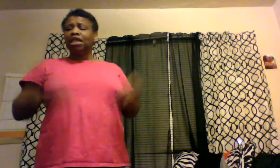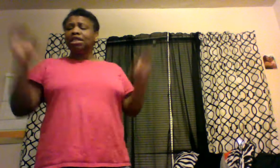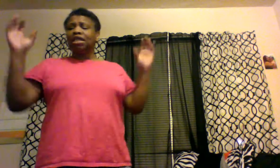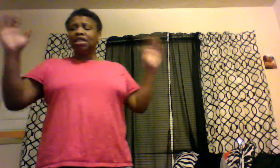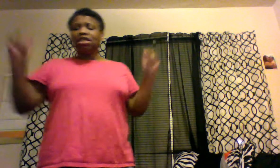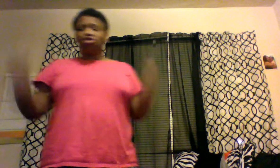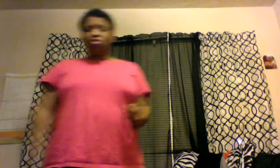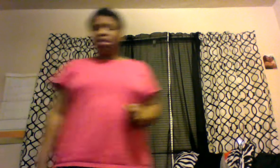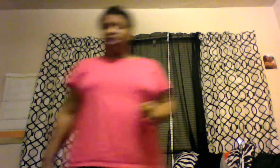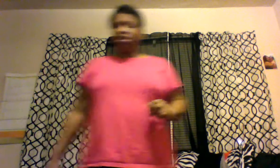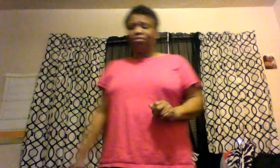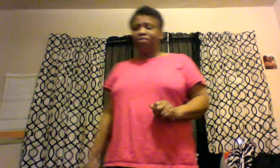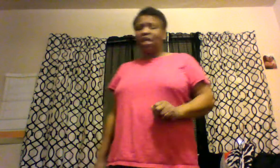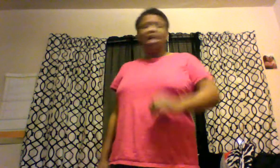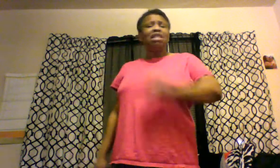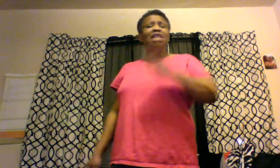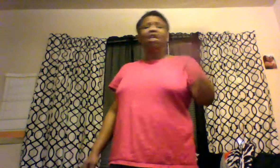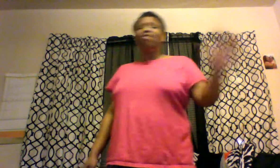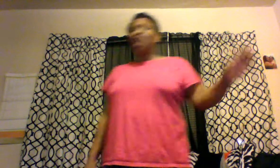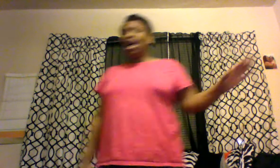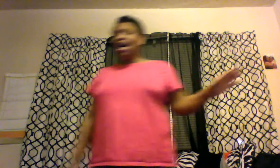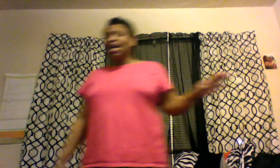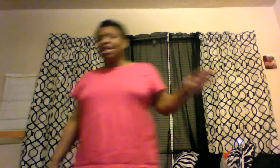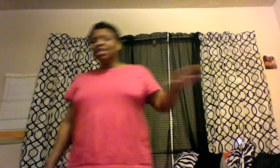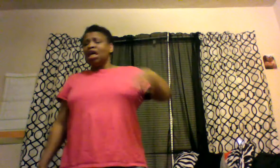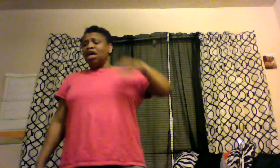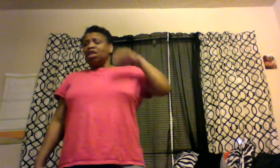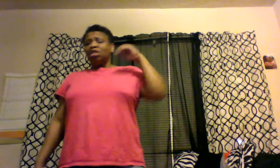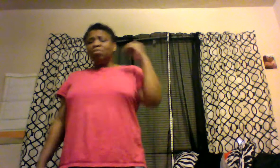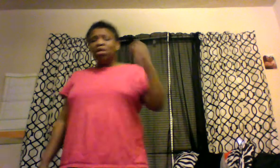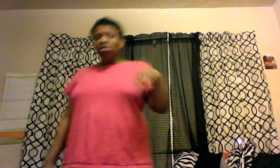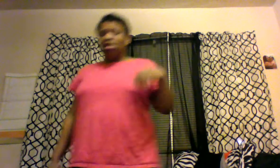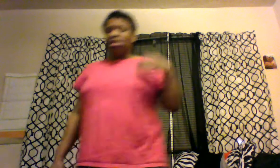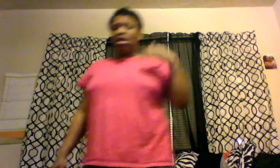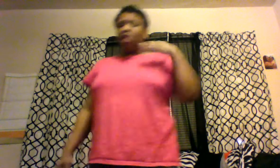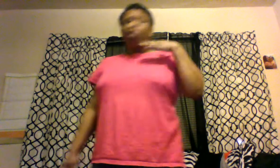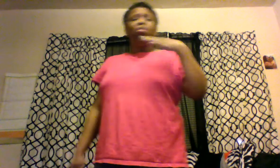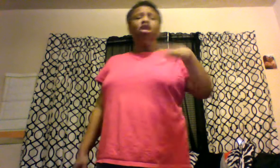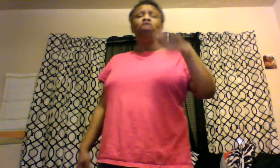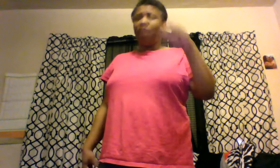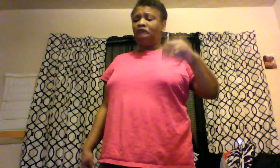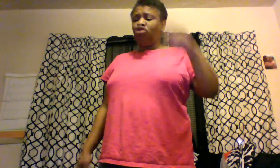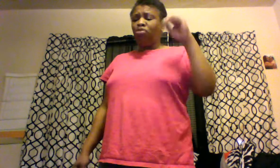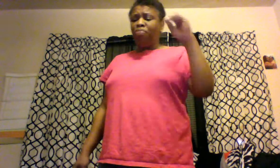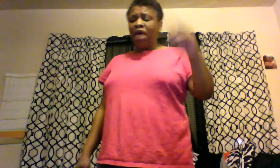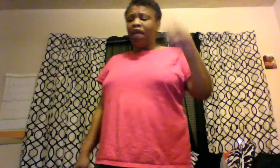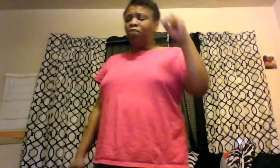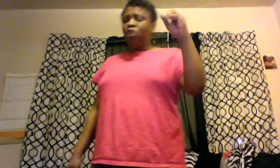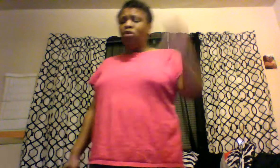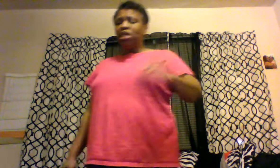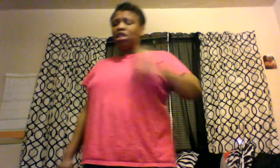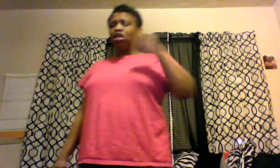protest against discrimination. Televised to millions, the march provided dramatic moments,